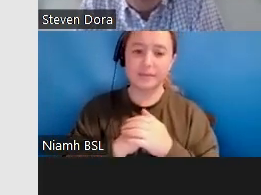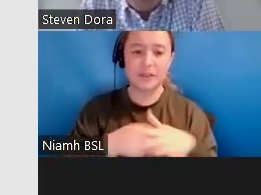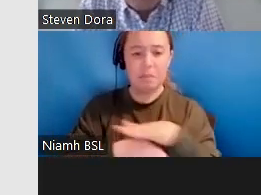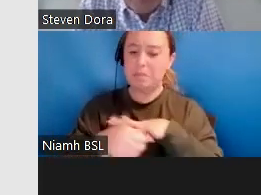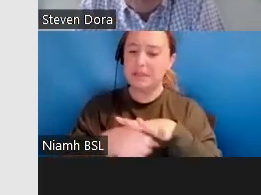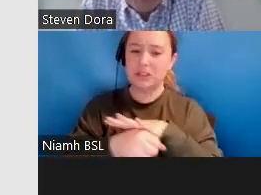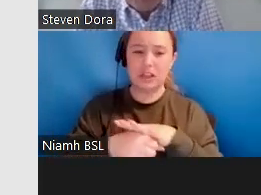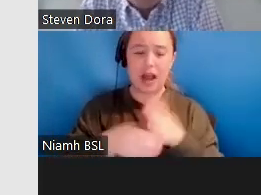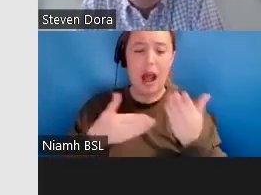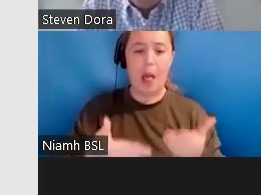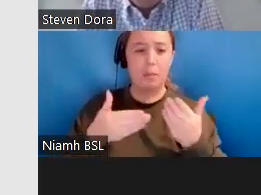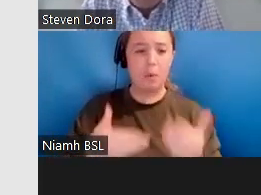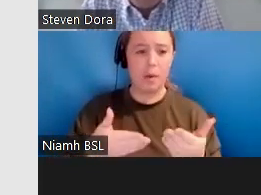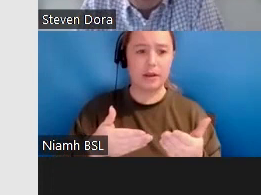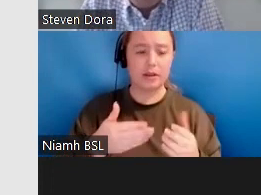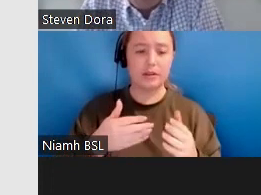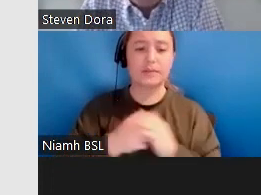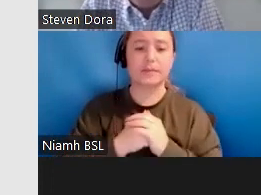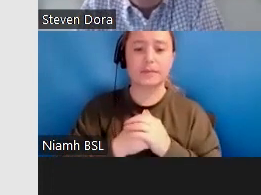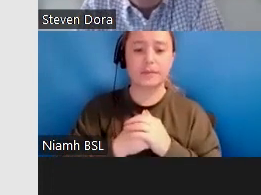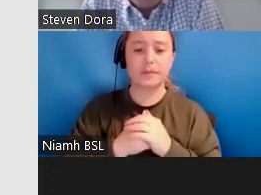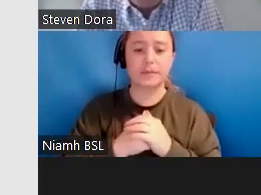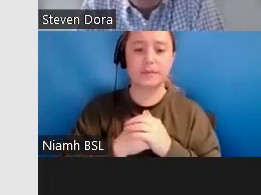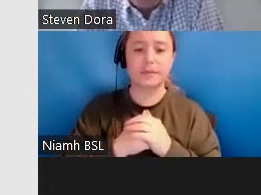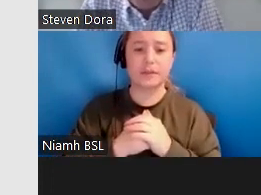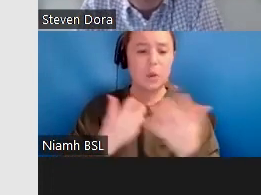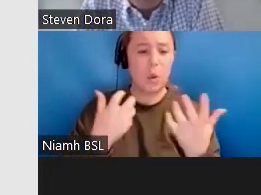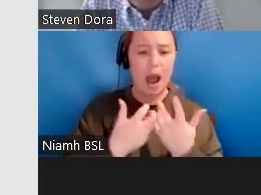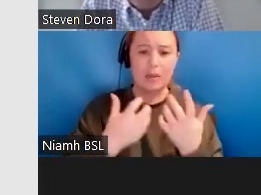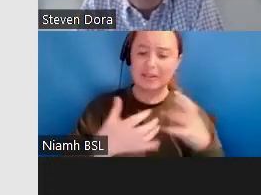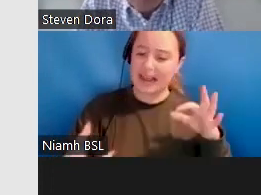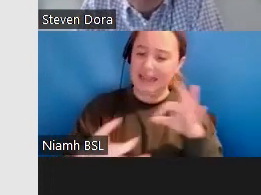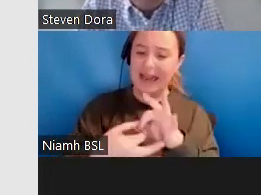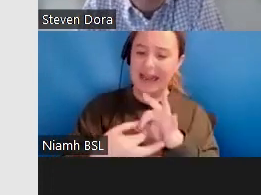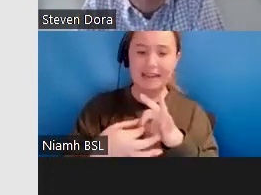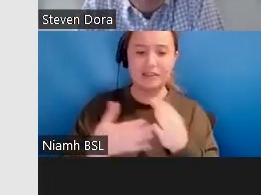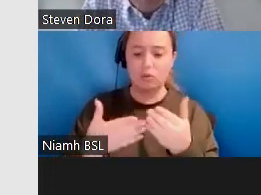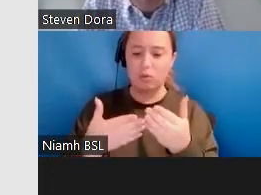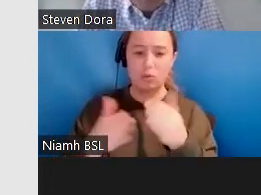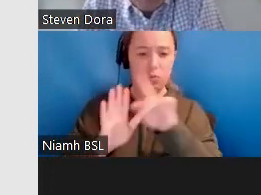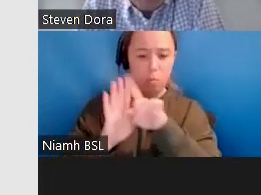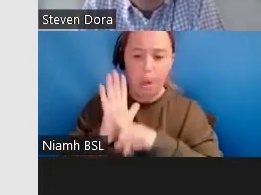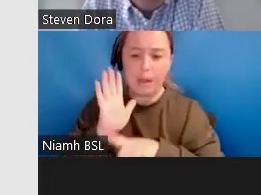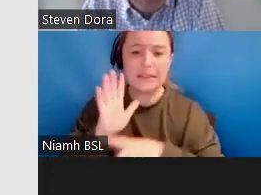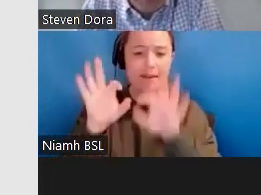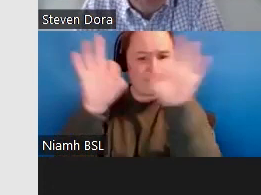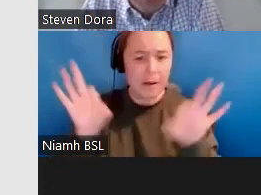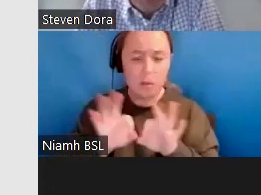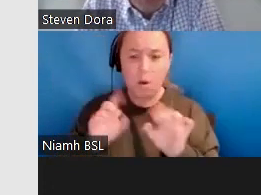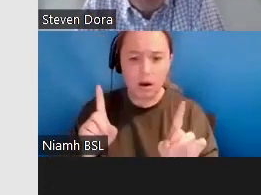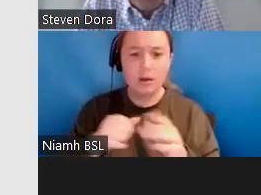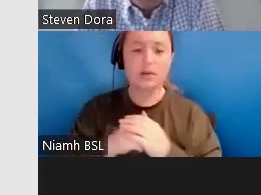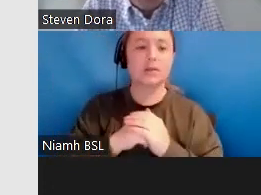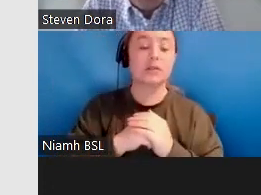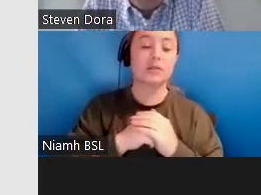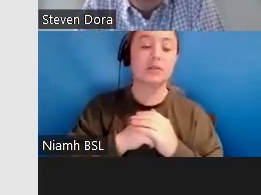Accessible Travel Framework sits in and connects with Transport Scotland's wider policy framework. So the National